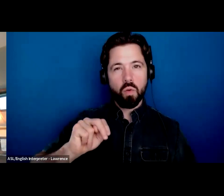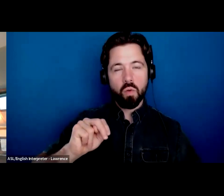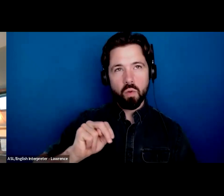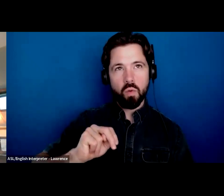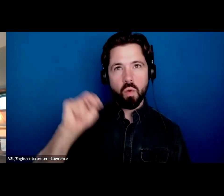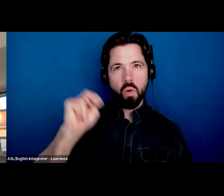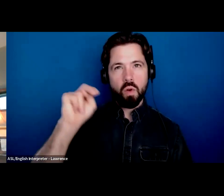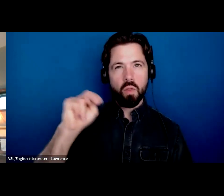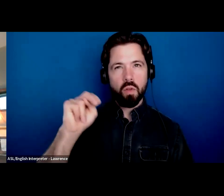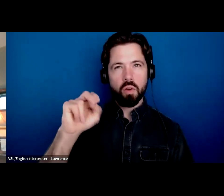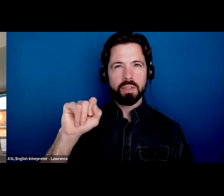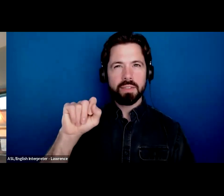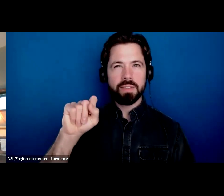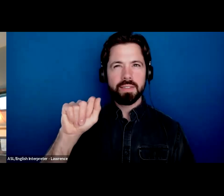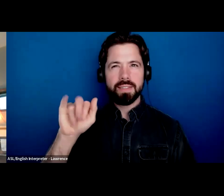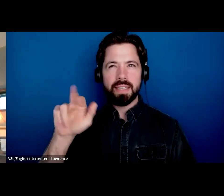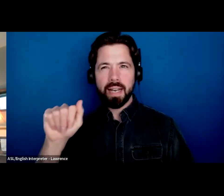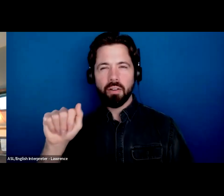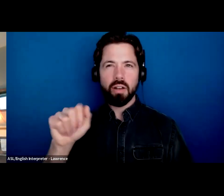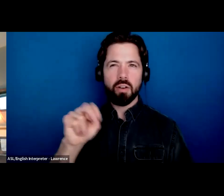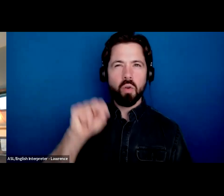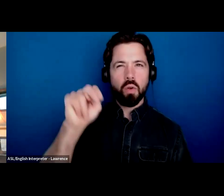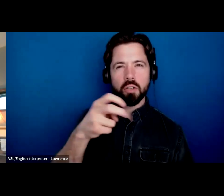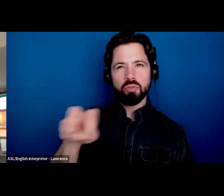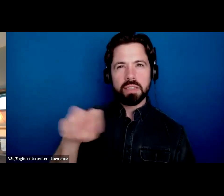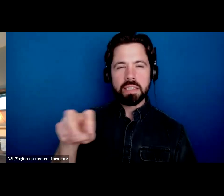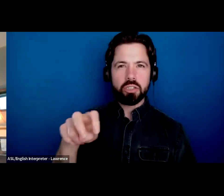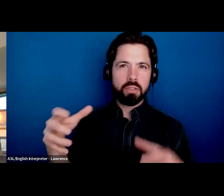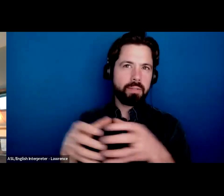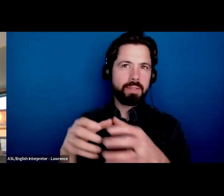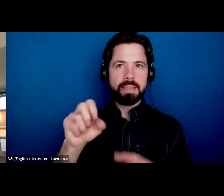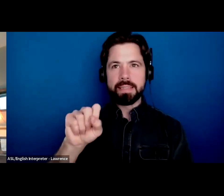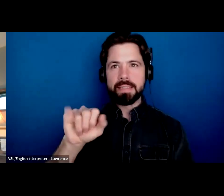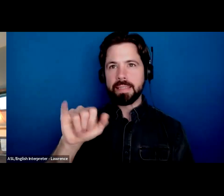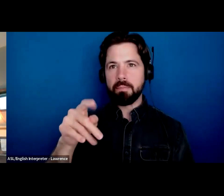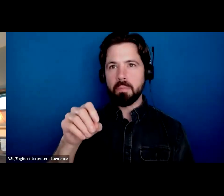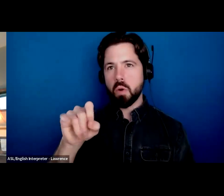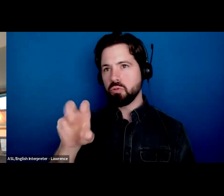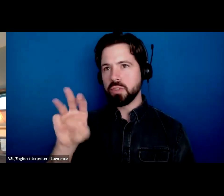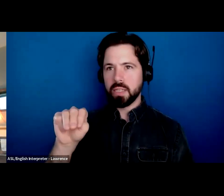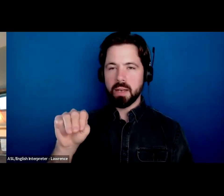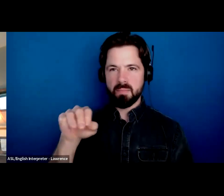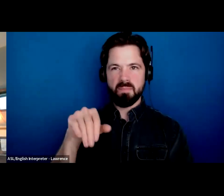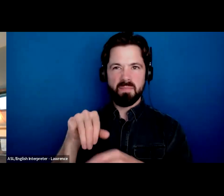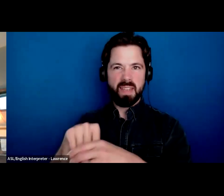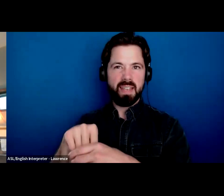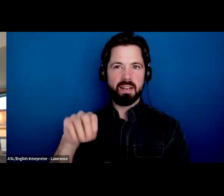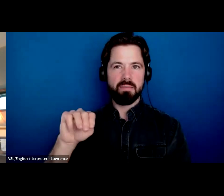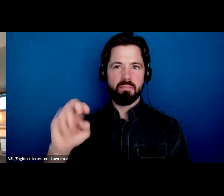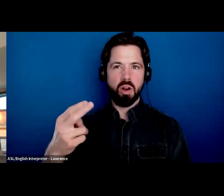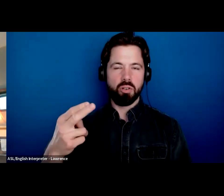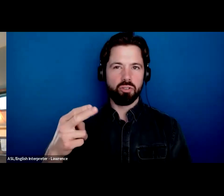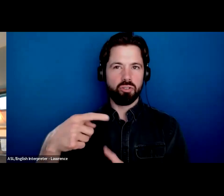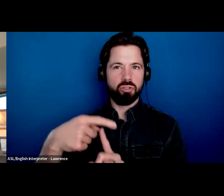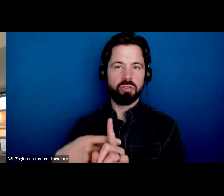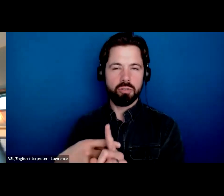Northern Sierra or just Northern Transition Symposium in March, and that is I think they're